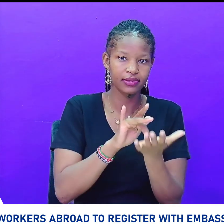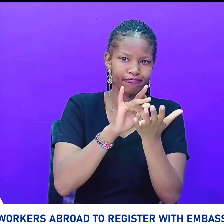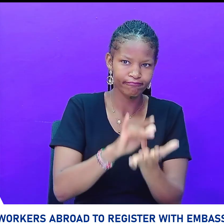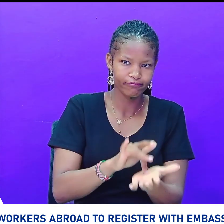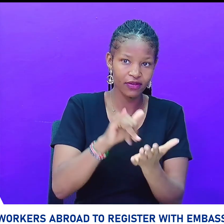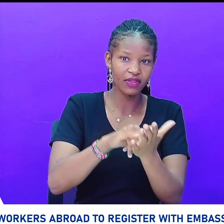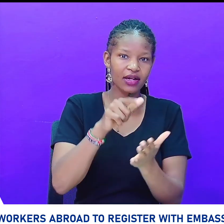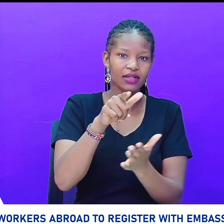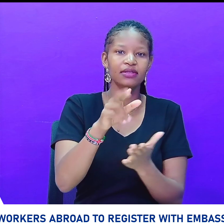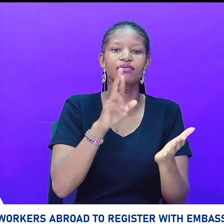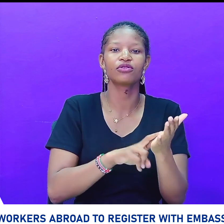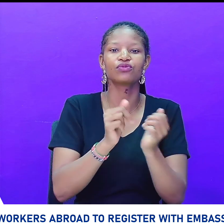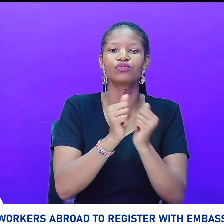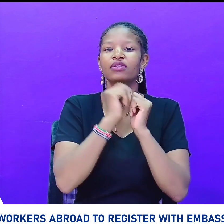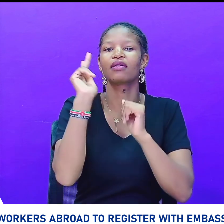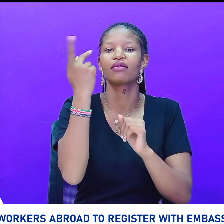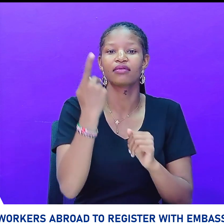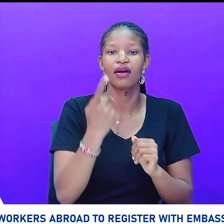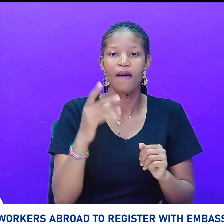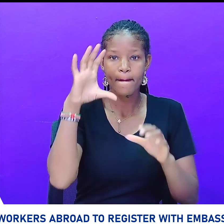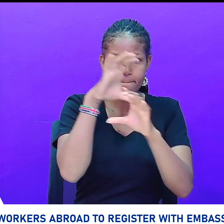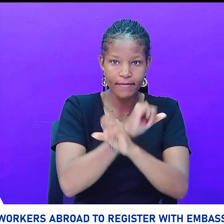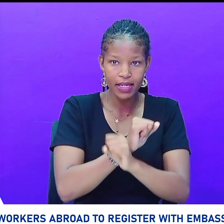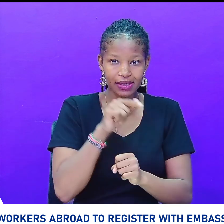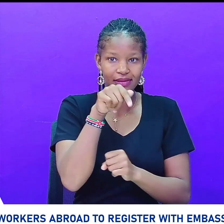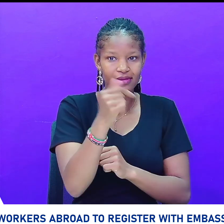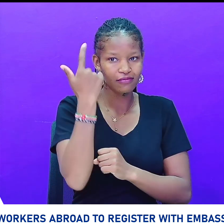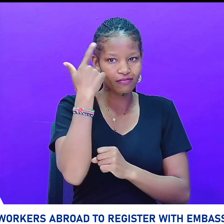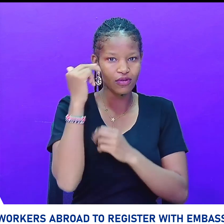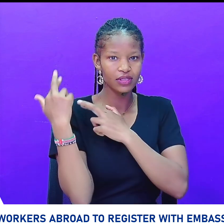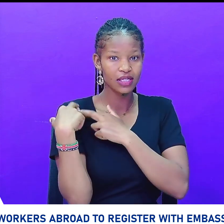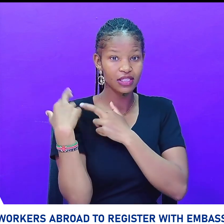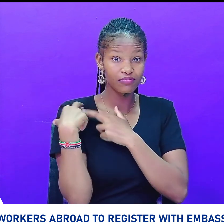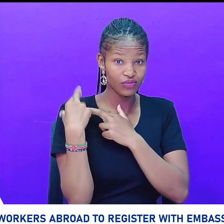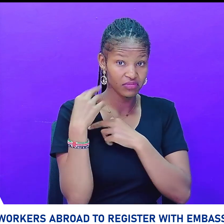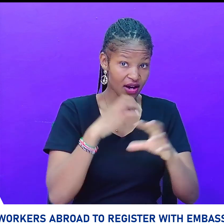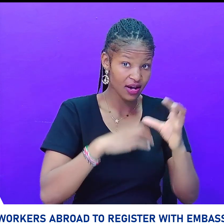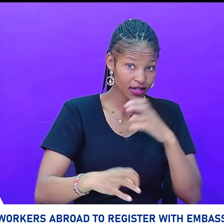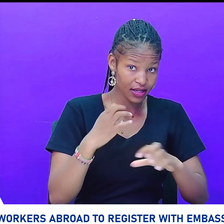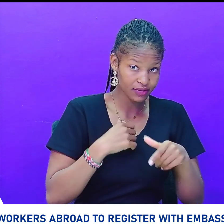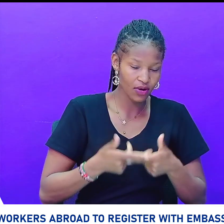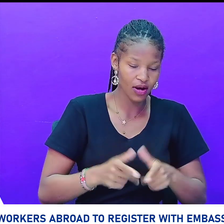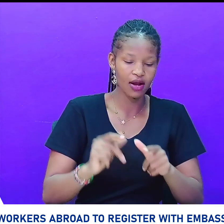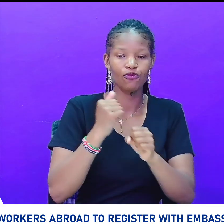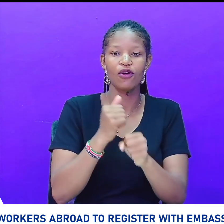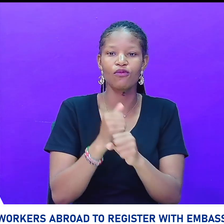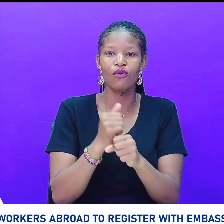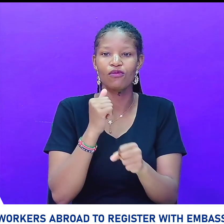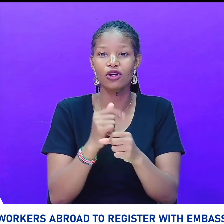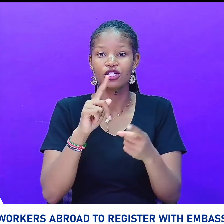The union emphasized that registering with Kenyan missions is part of responsible citizenship, allowing